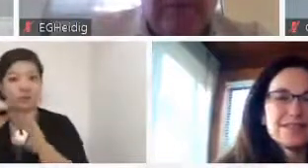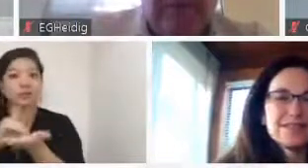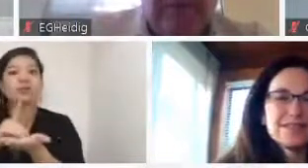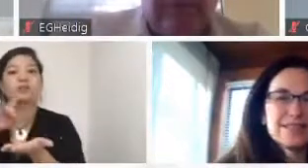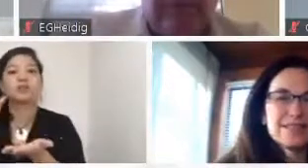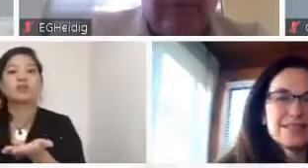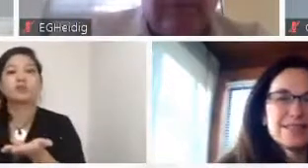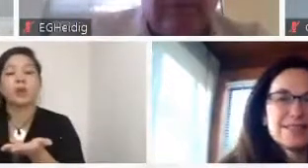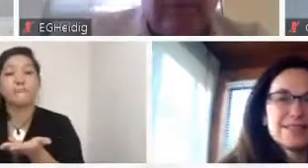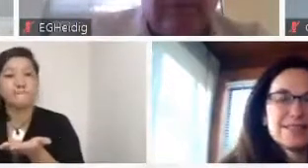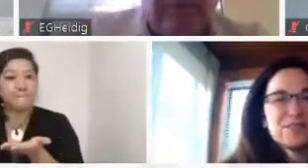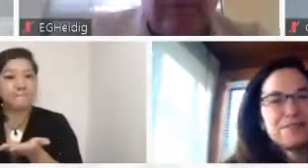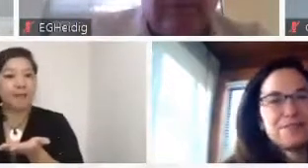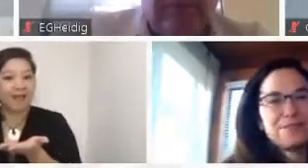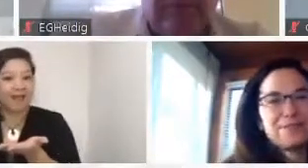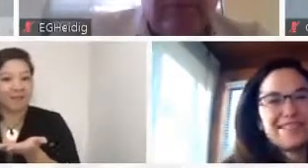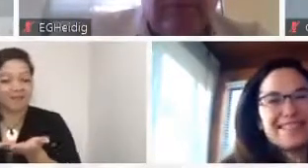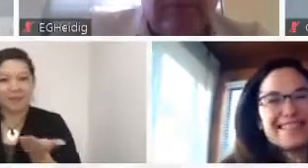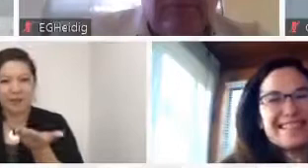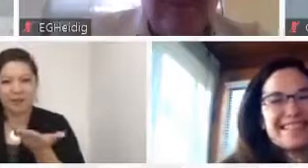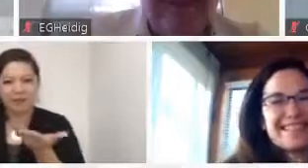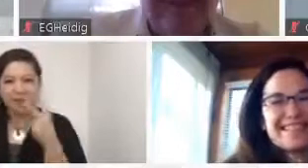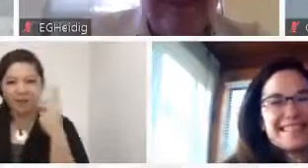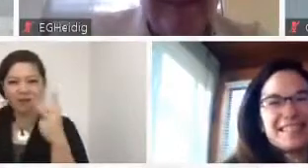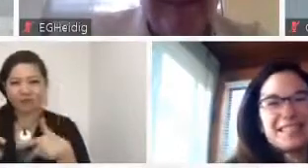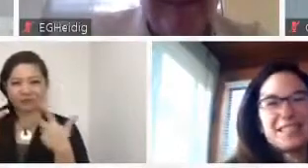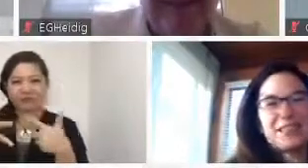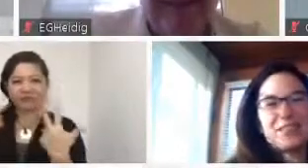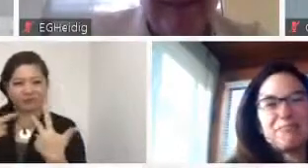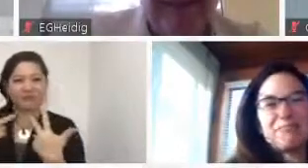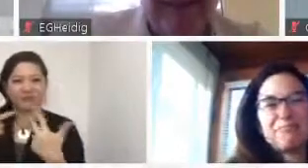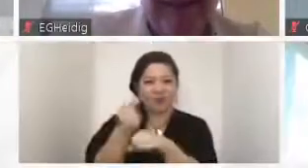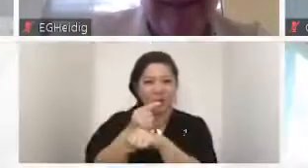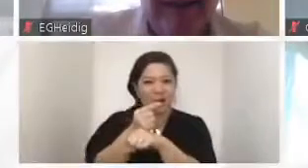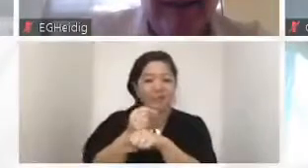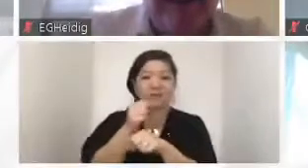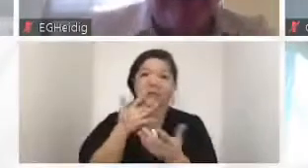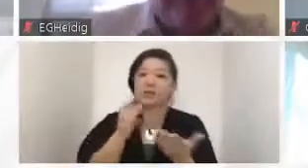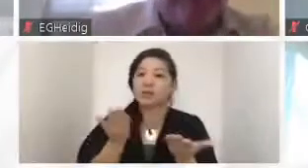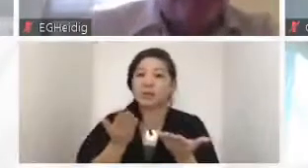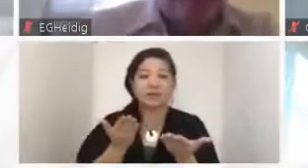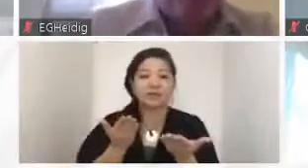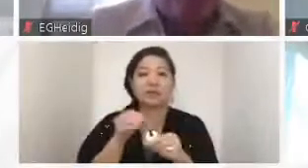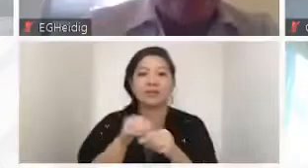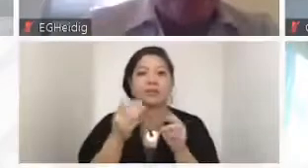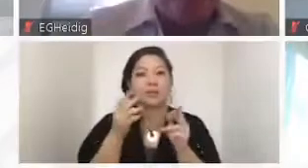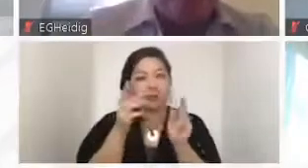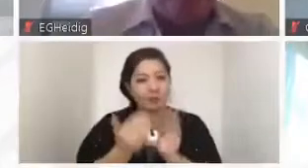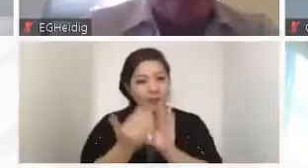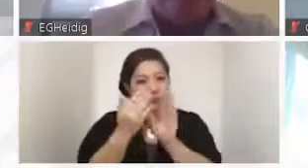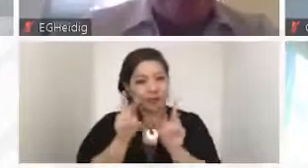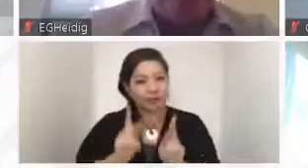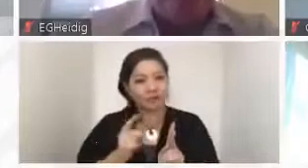Adams. Welcome to Virtual Guam. It's unfortunate you're not here in person, face to face, so you